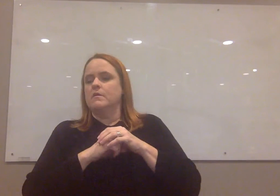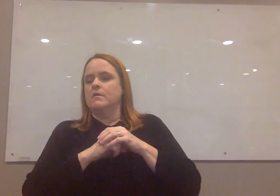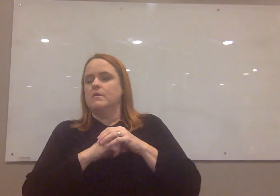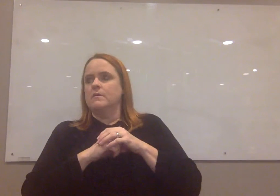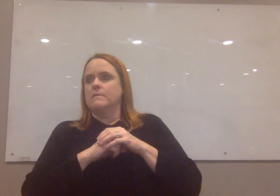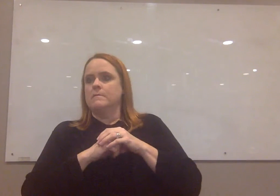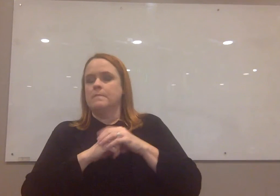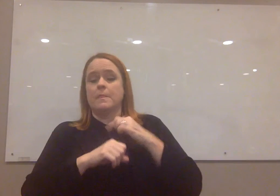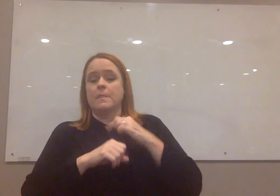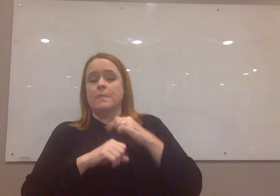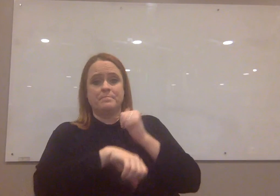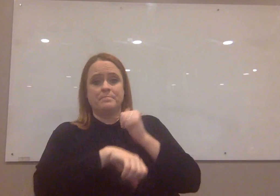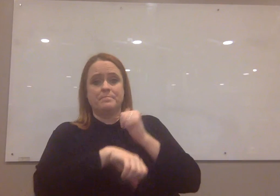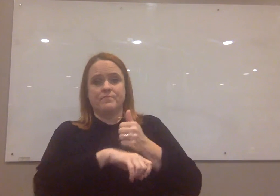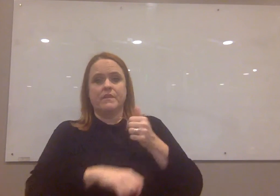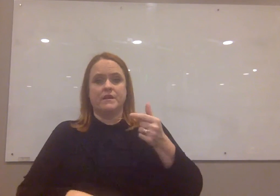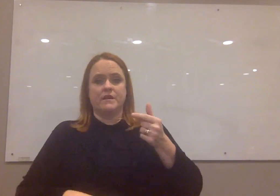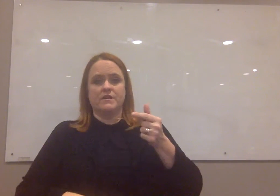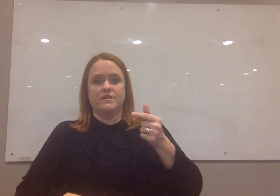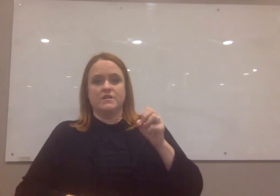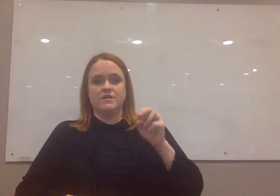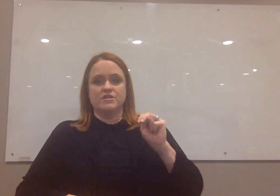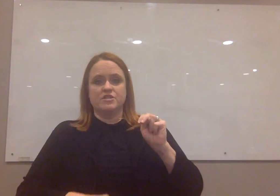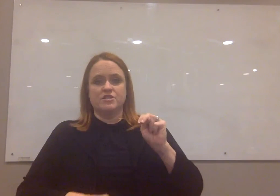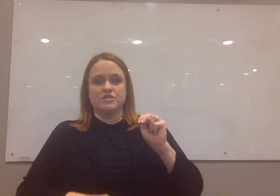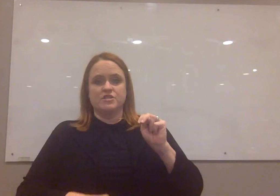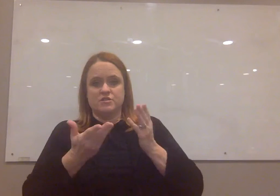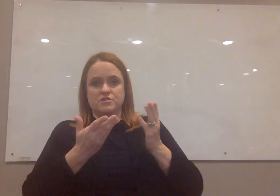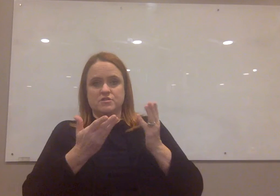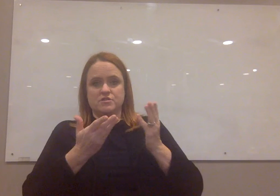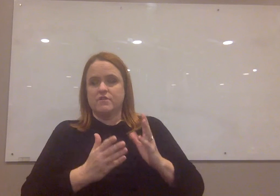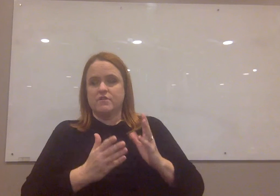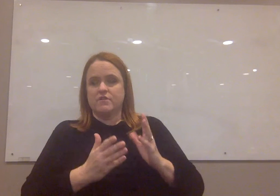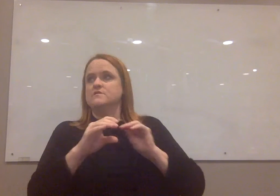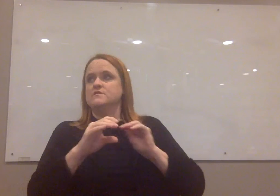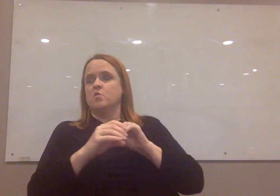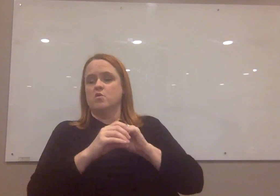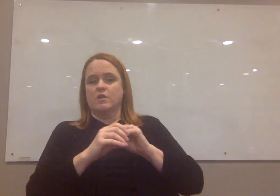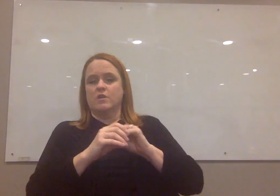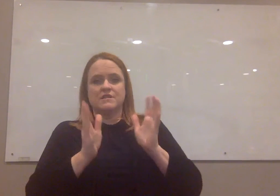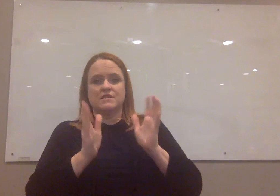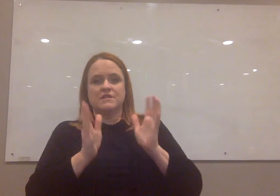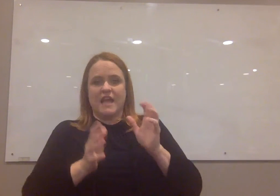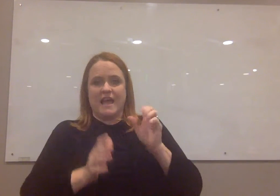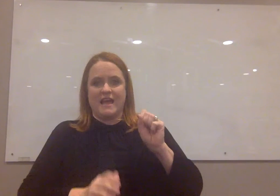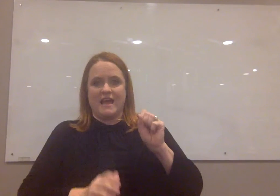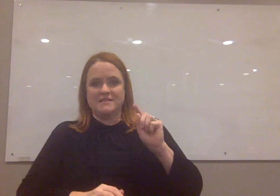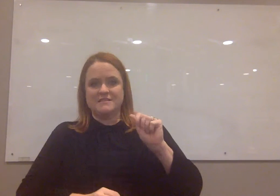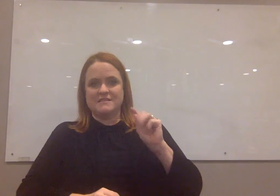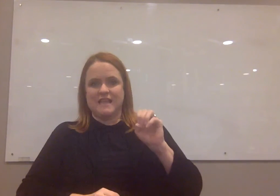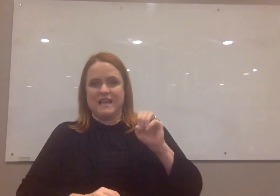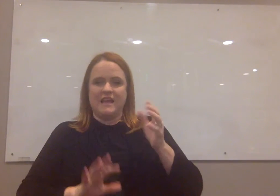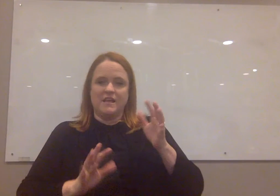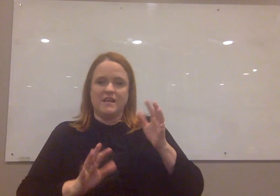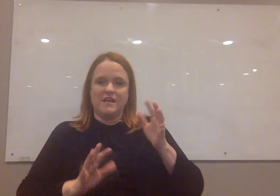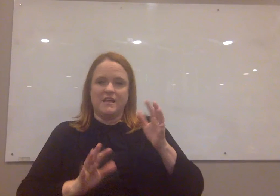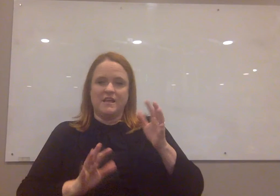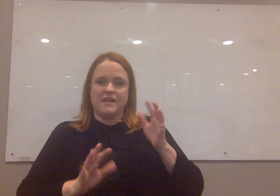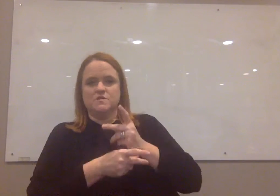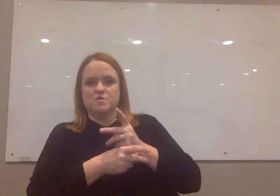gen server and storing like the chat state in there and just kind of doing that bit. But I'm also trying to